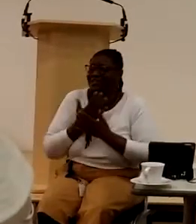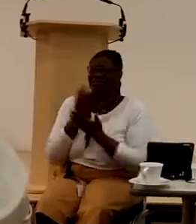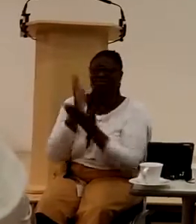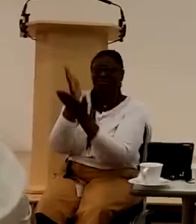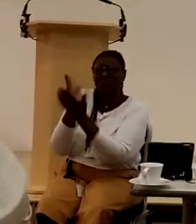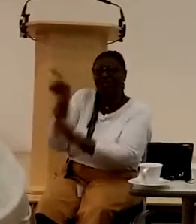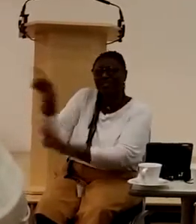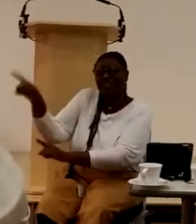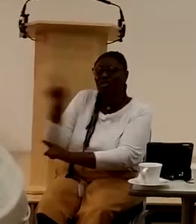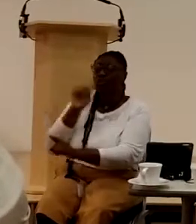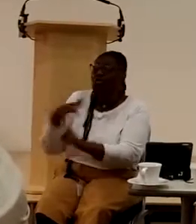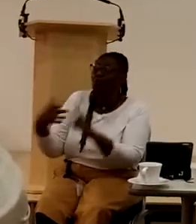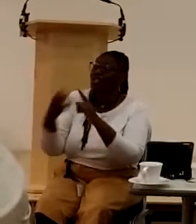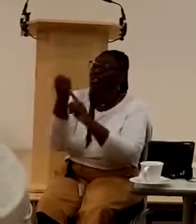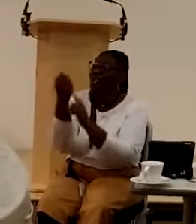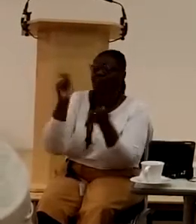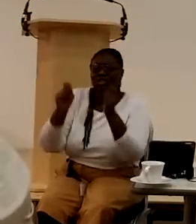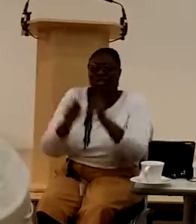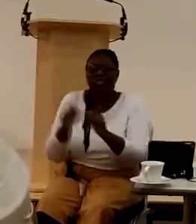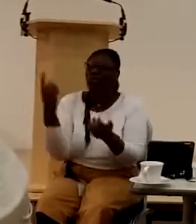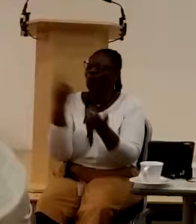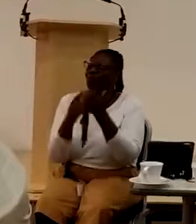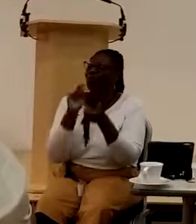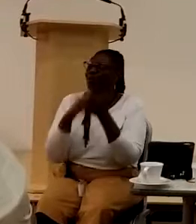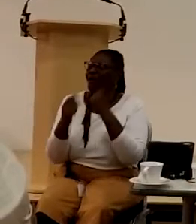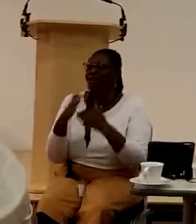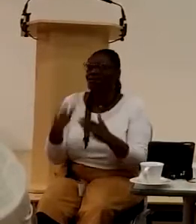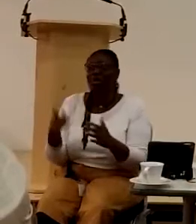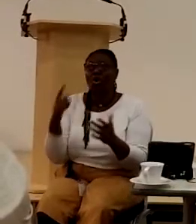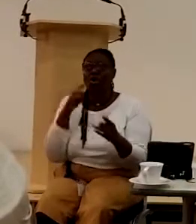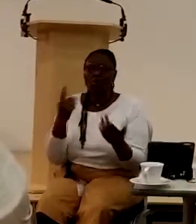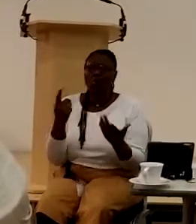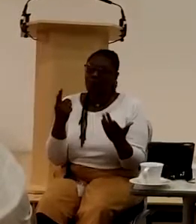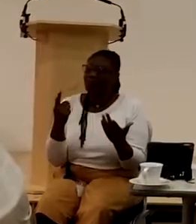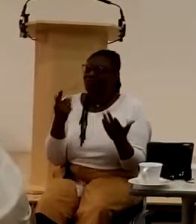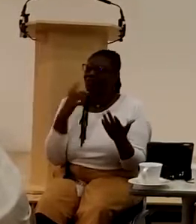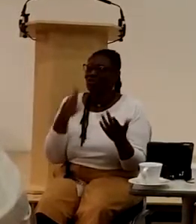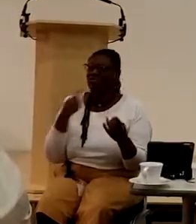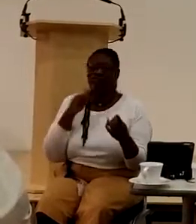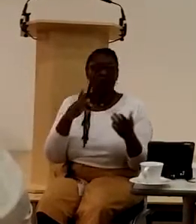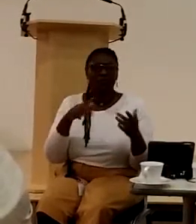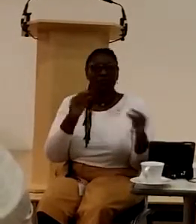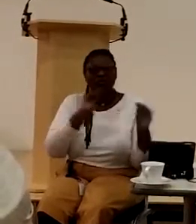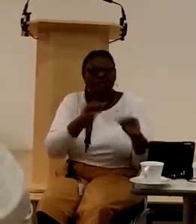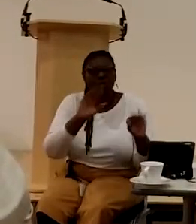right, I think, that to achieve change, we can't only speak to the already